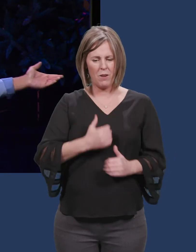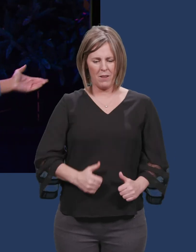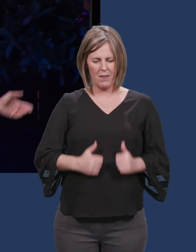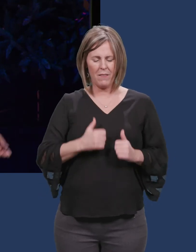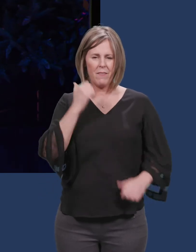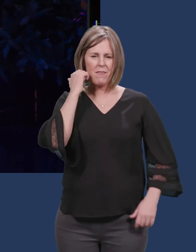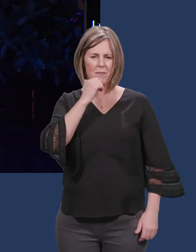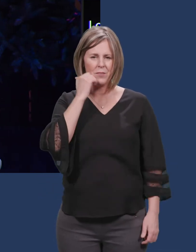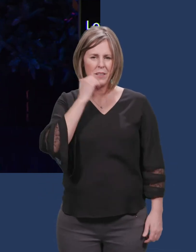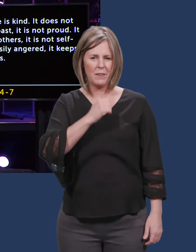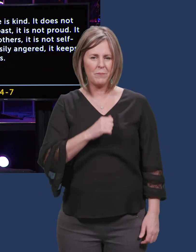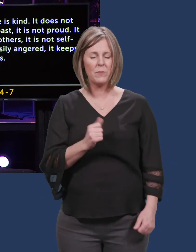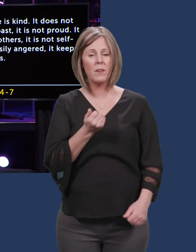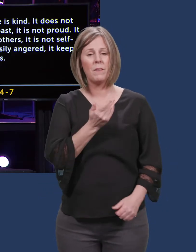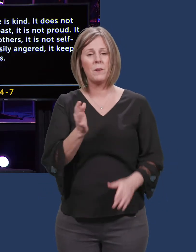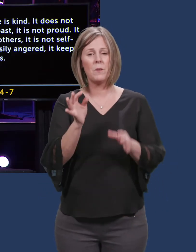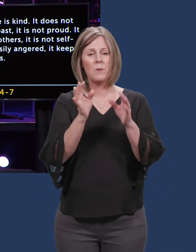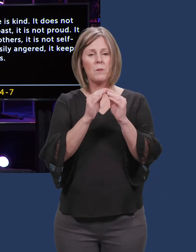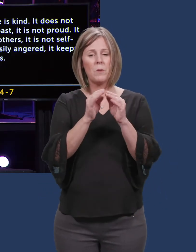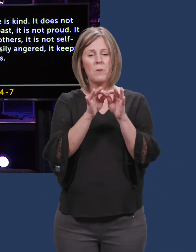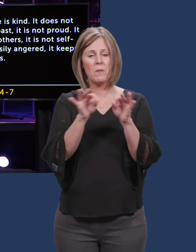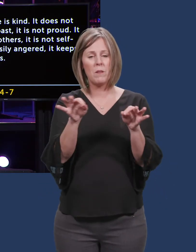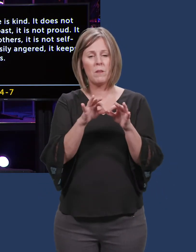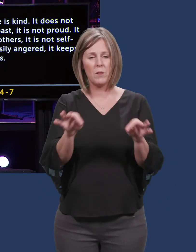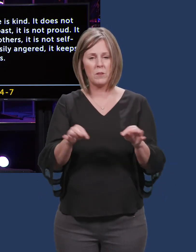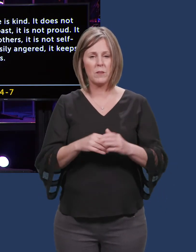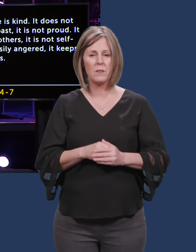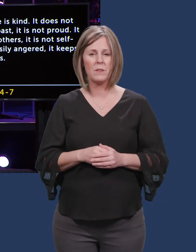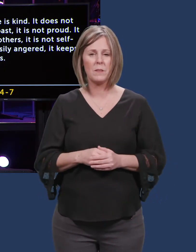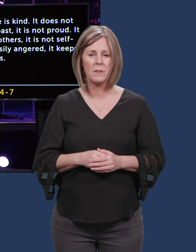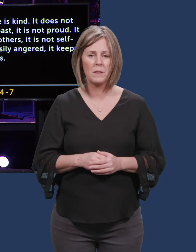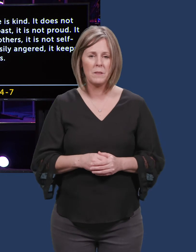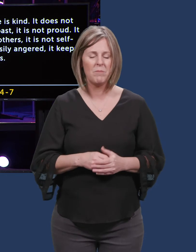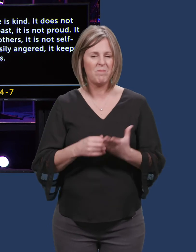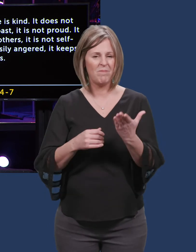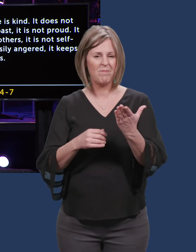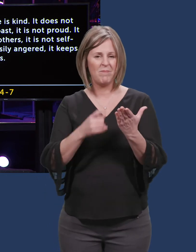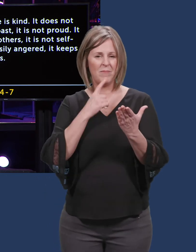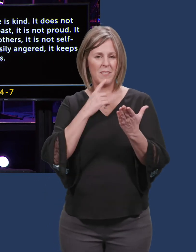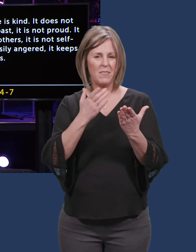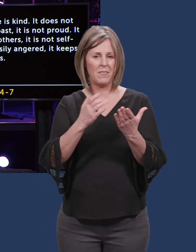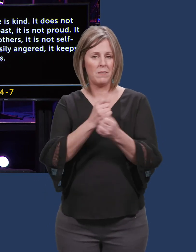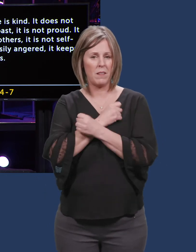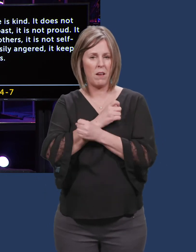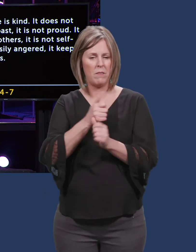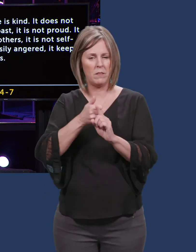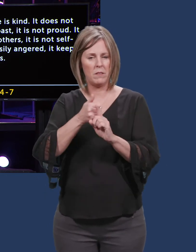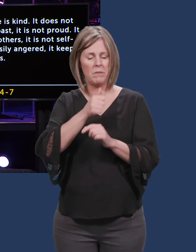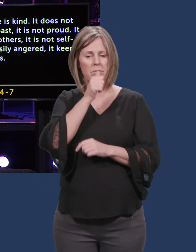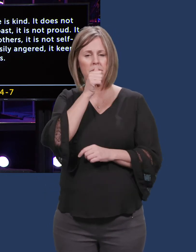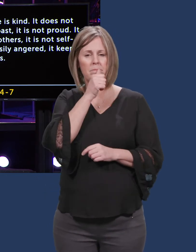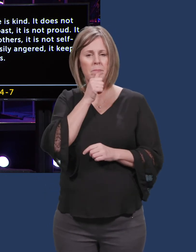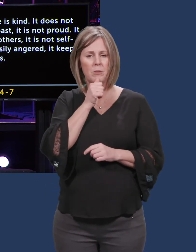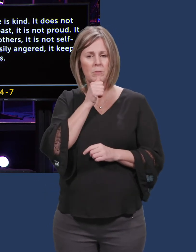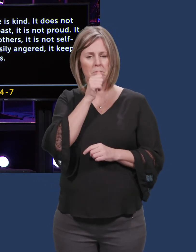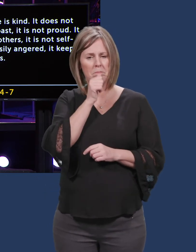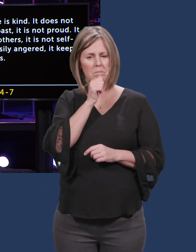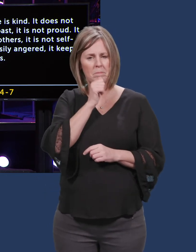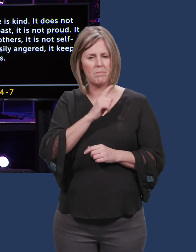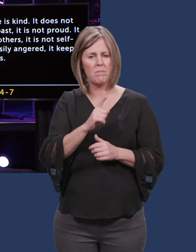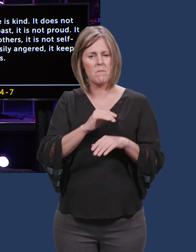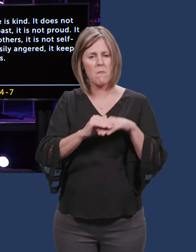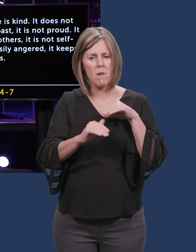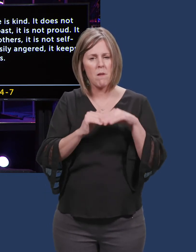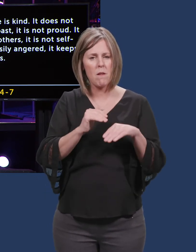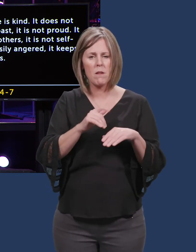Here's a few more verses out of 1 Corinthians 13. Just pick it up where we left off. Love is patient. Love is kind.